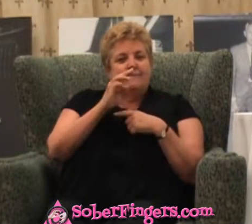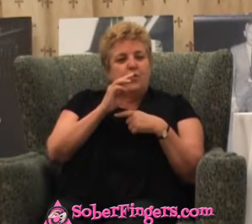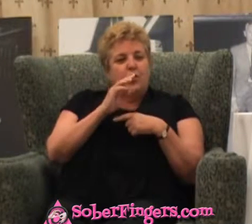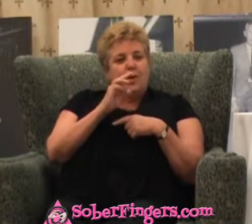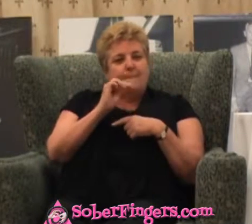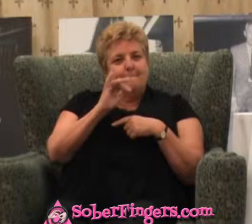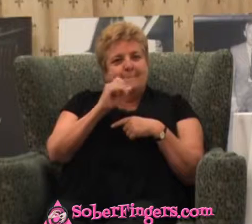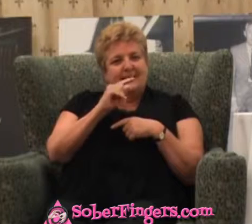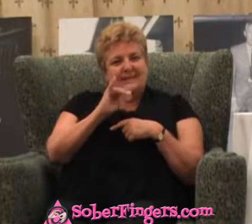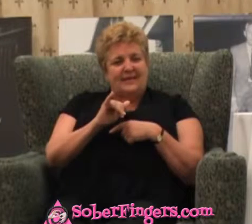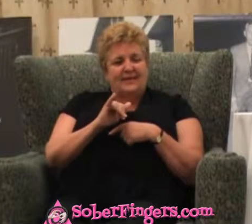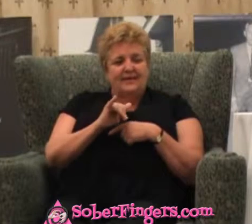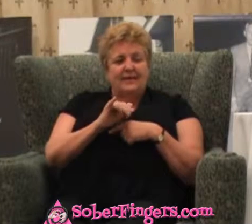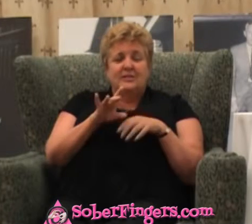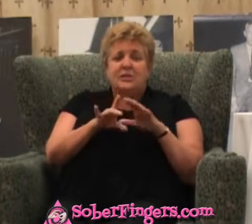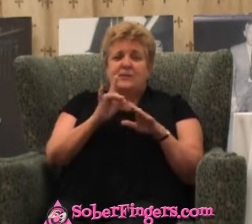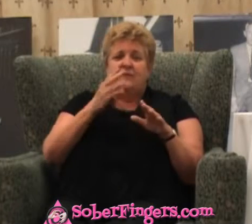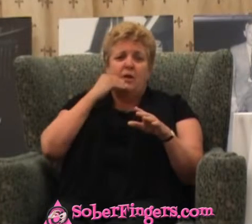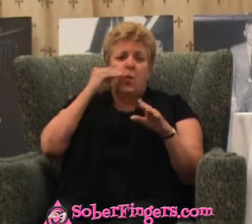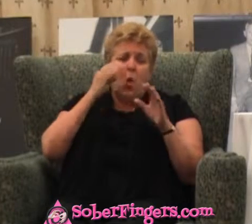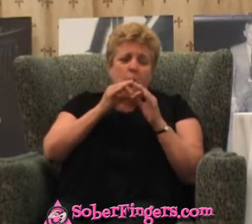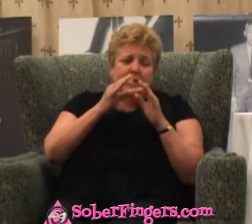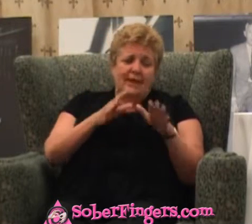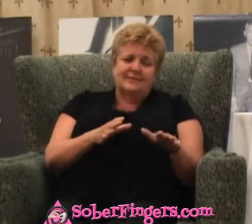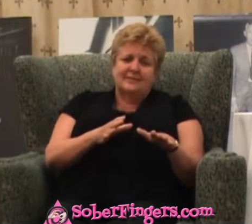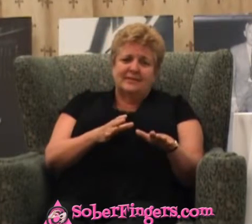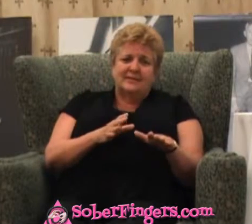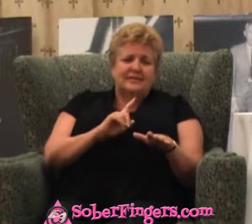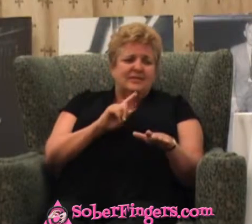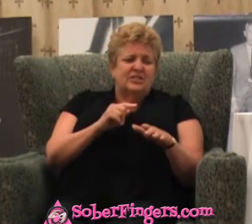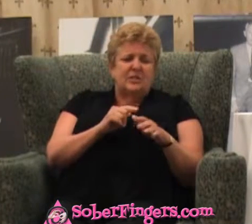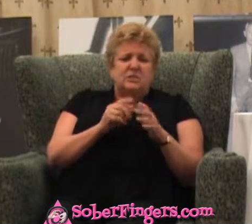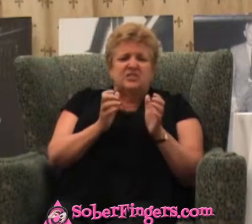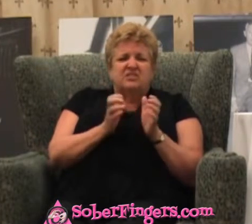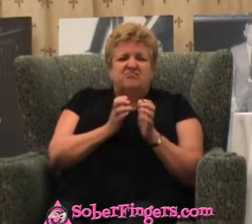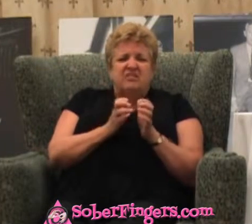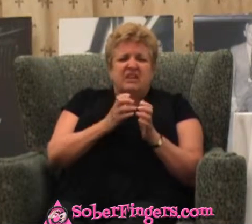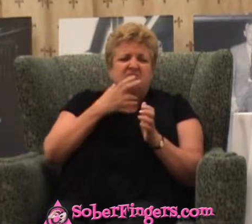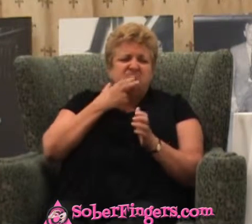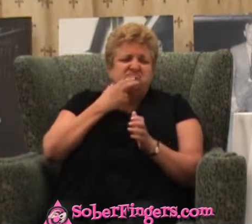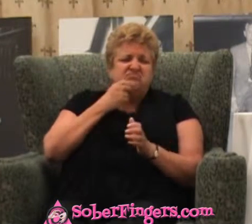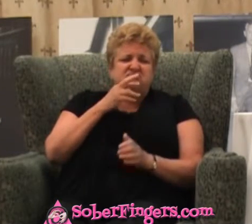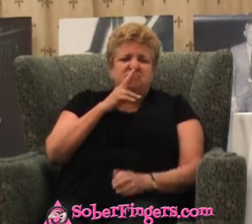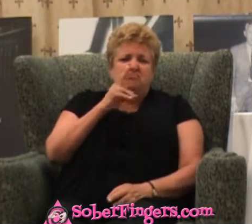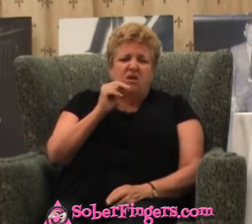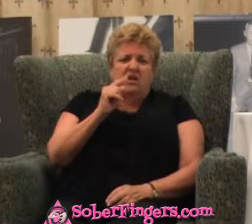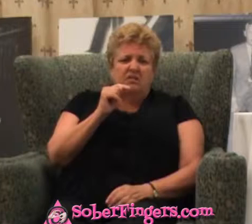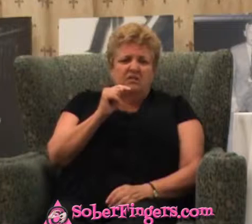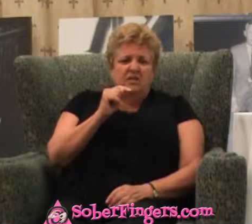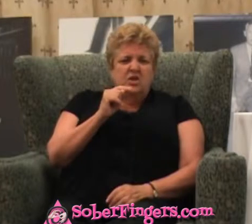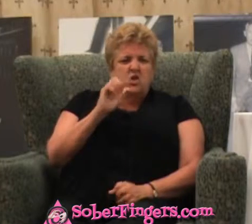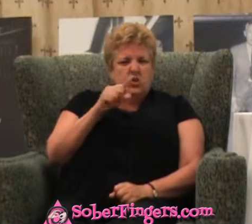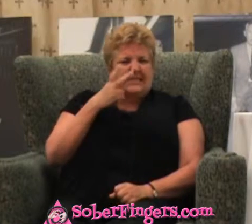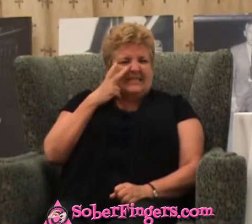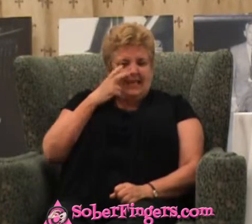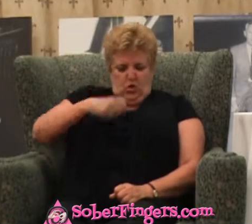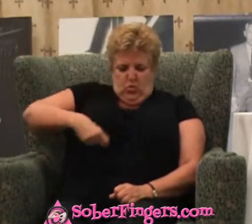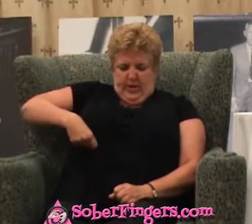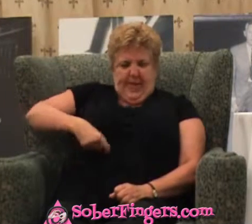homeless. She was just emaciated. You could see all her ribs. She was coughing,